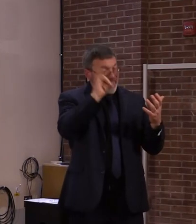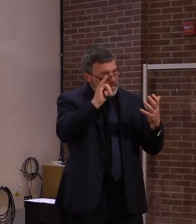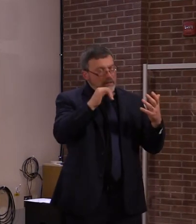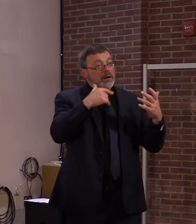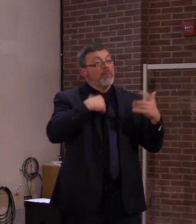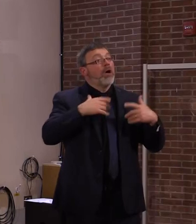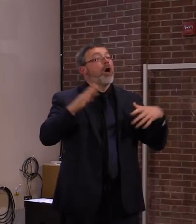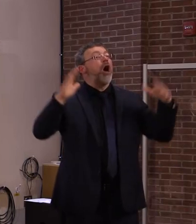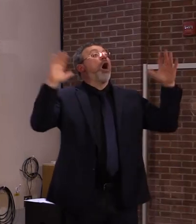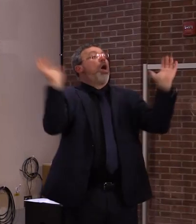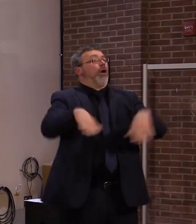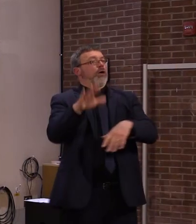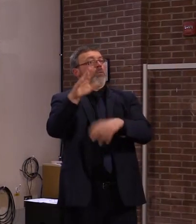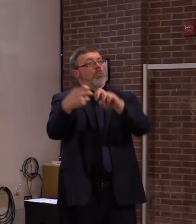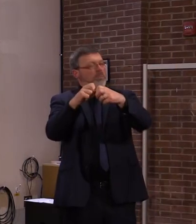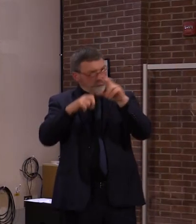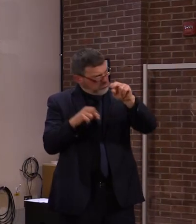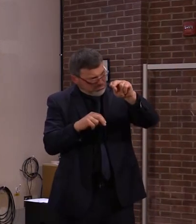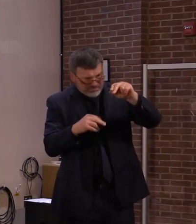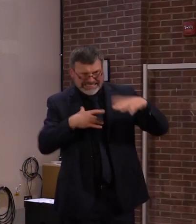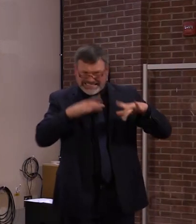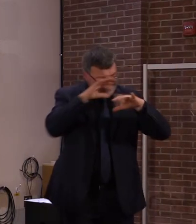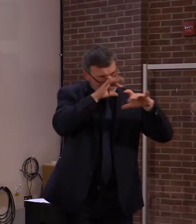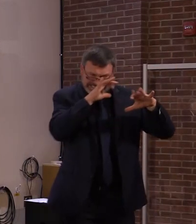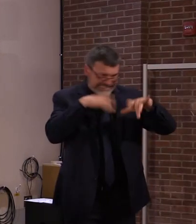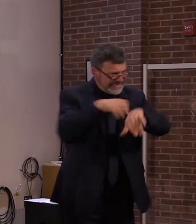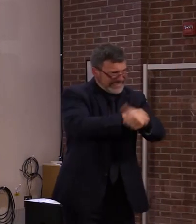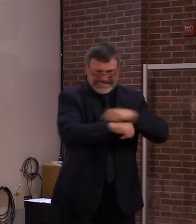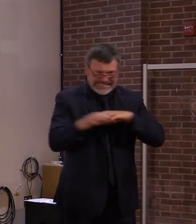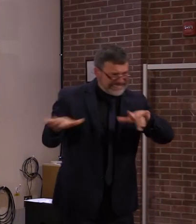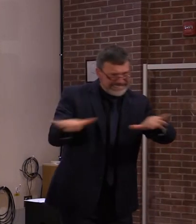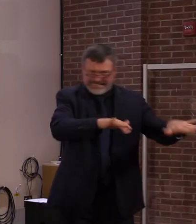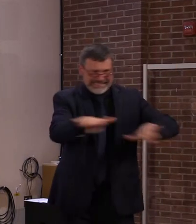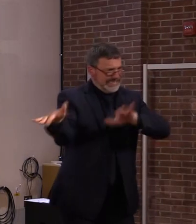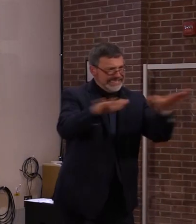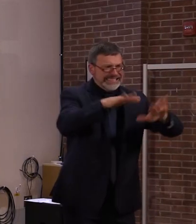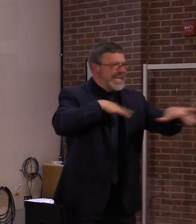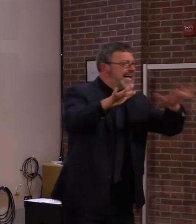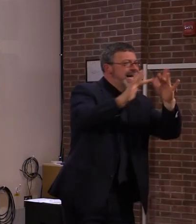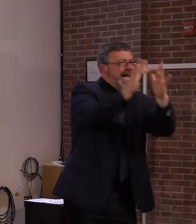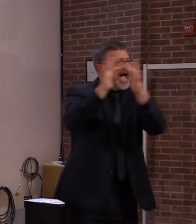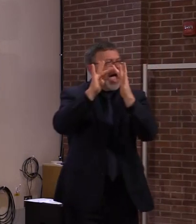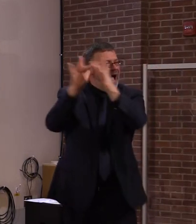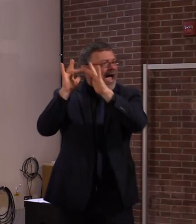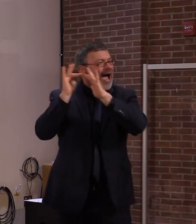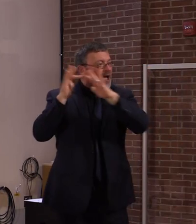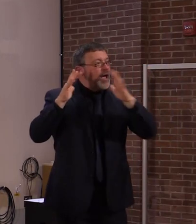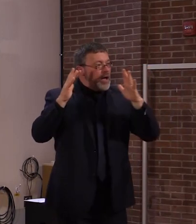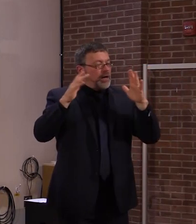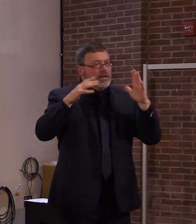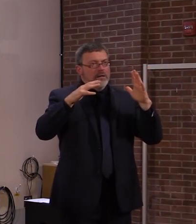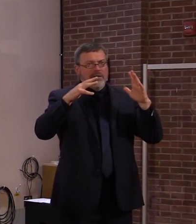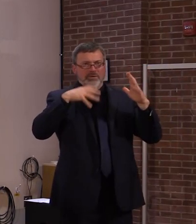more shelter spaces. We think that would accommodate most of the people that are out there.